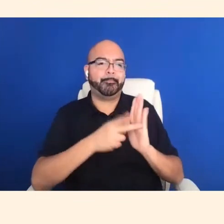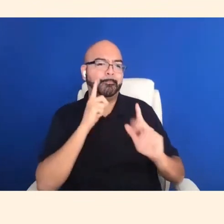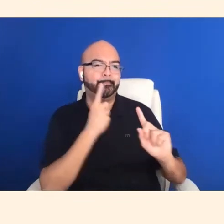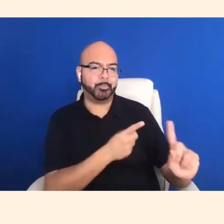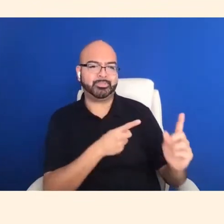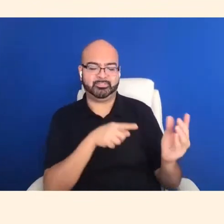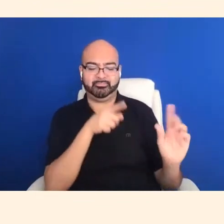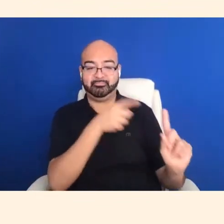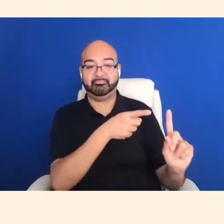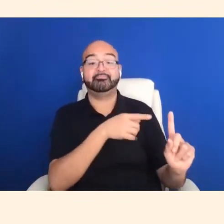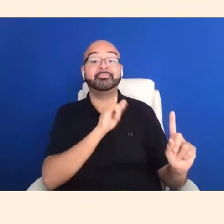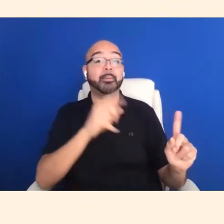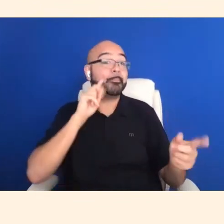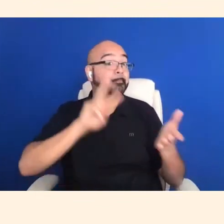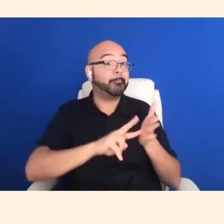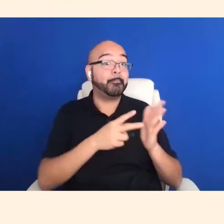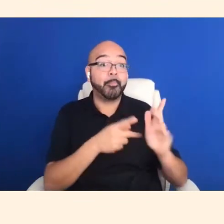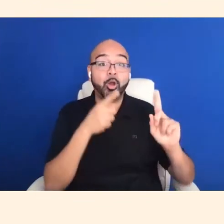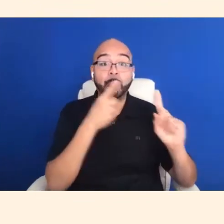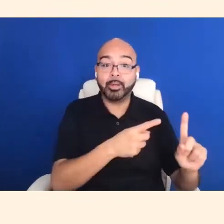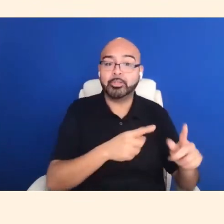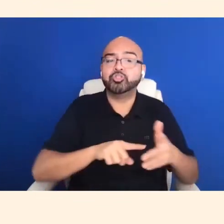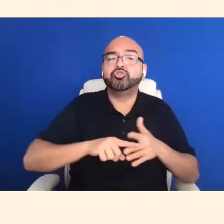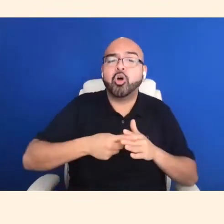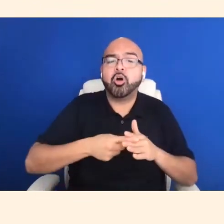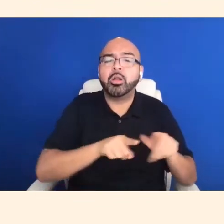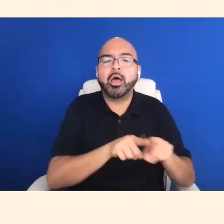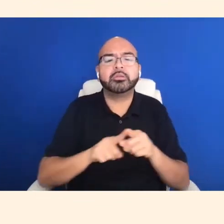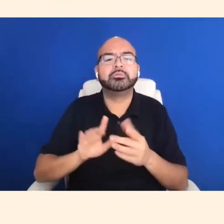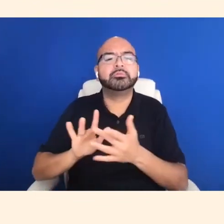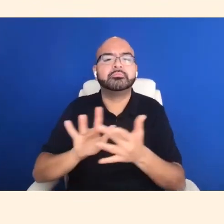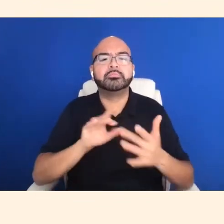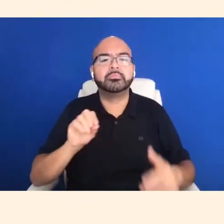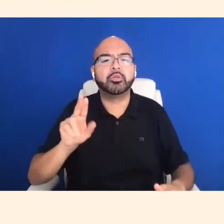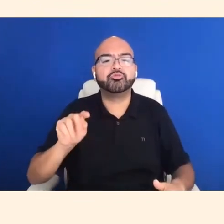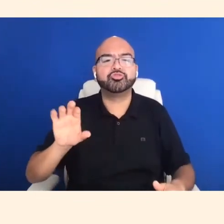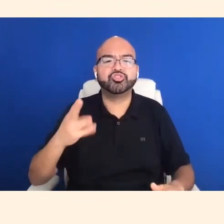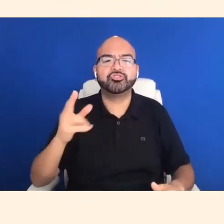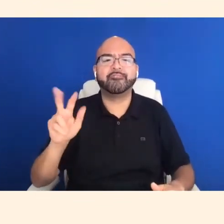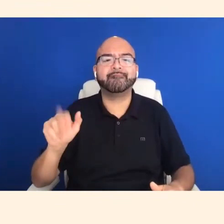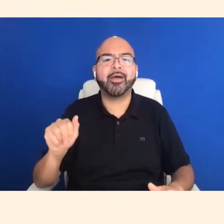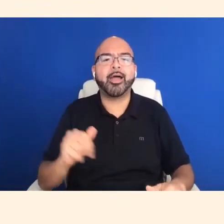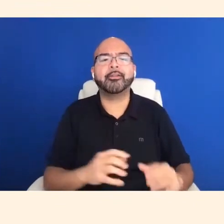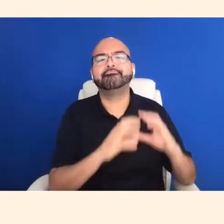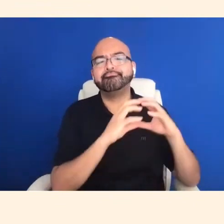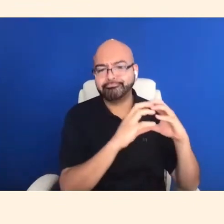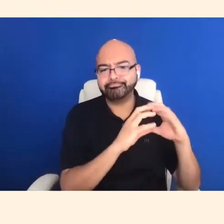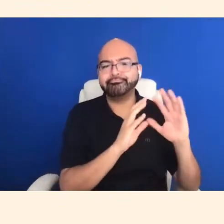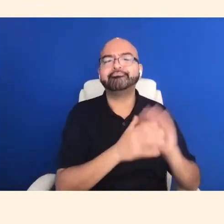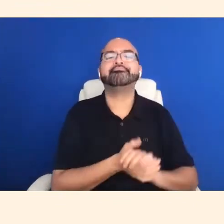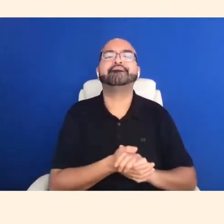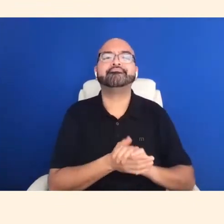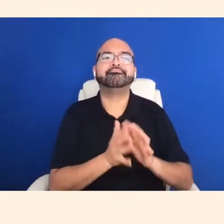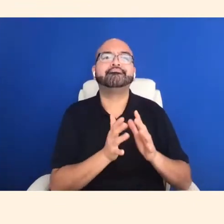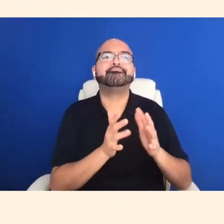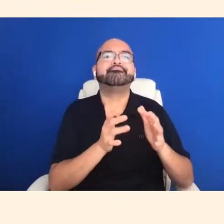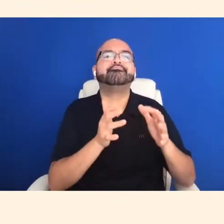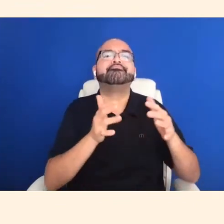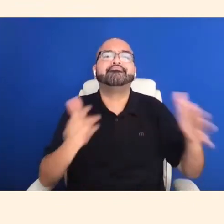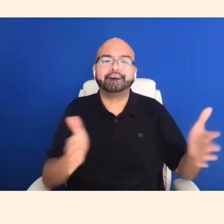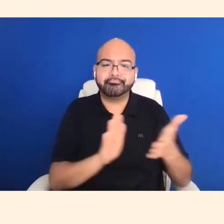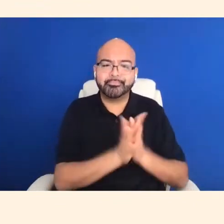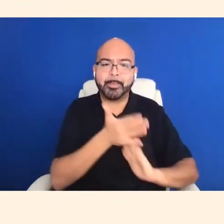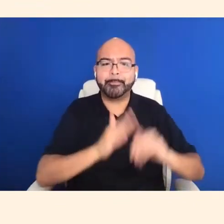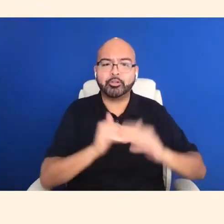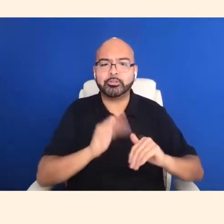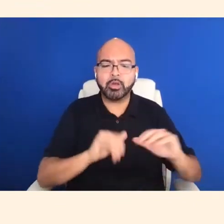That purpose started out as an outreach van, then turned to brick and mortar. And from